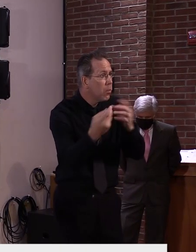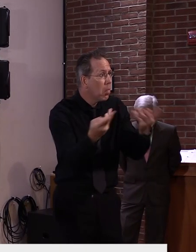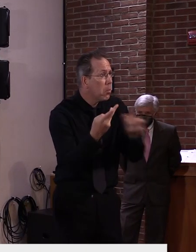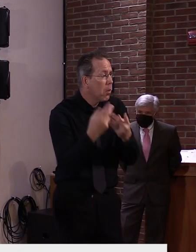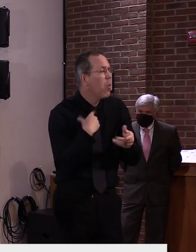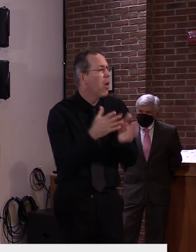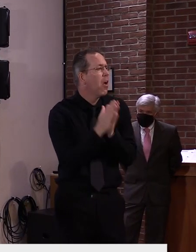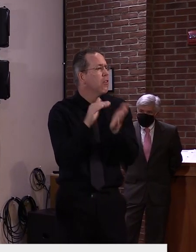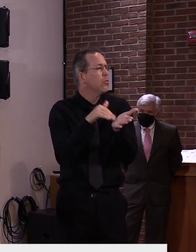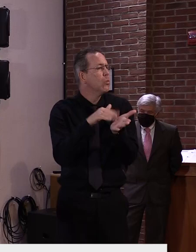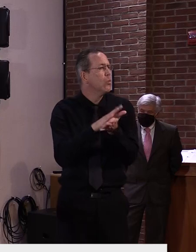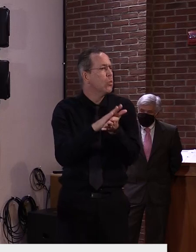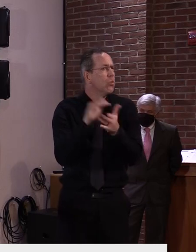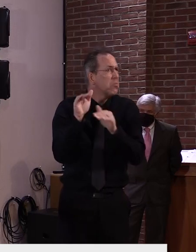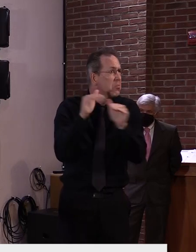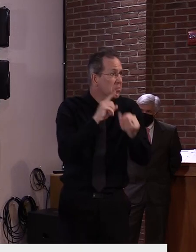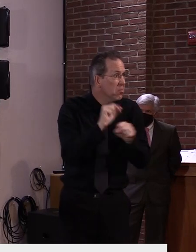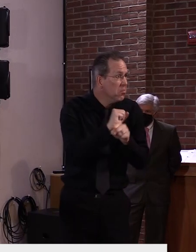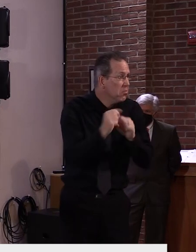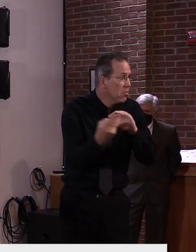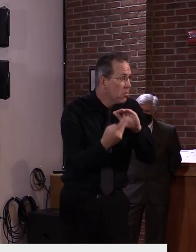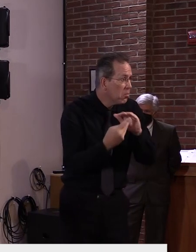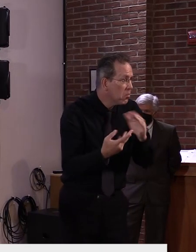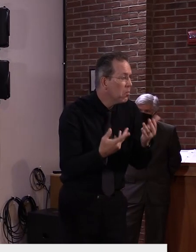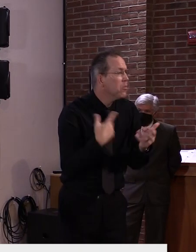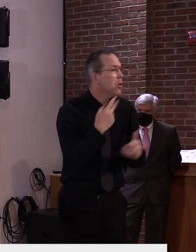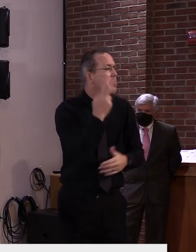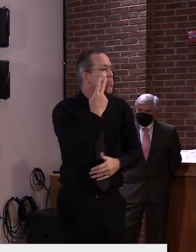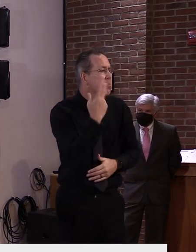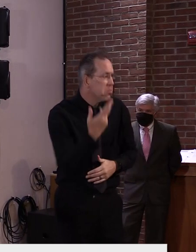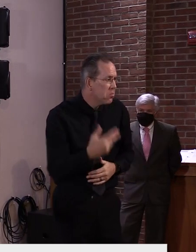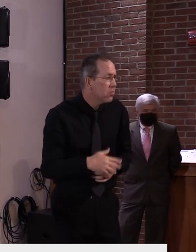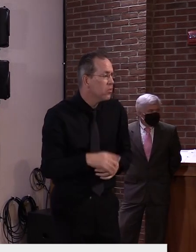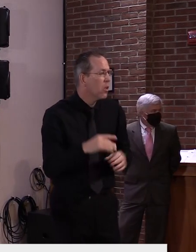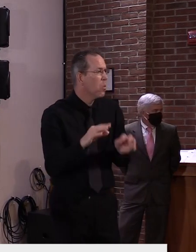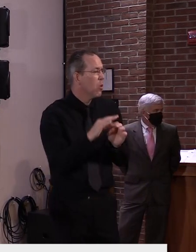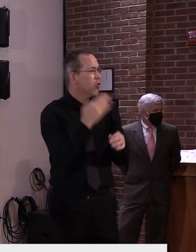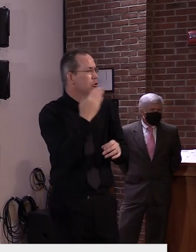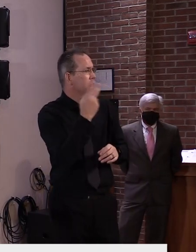later in August, but that's something certainly we keep an eye on.